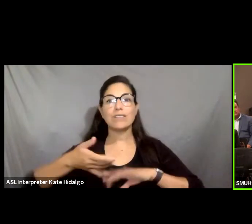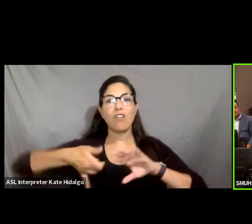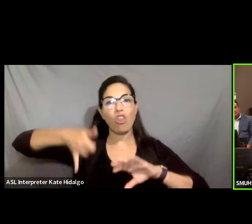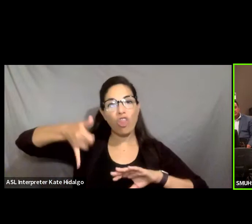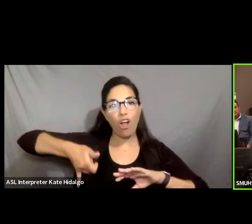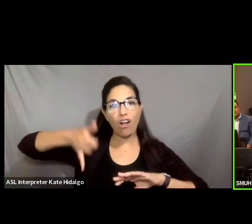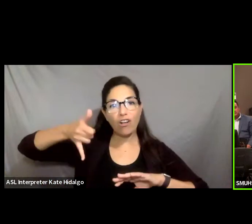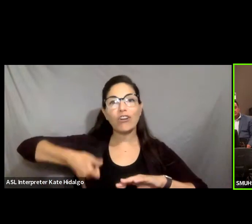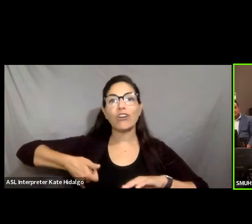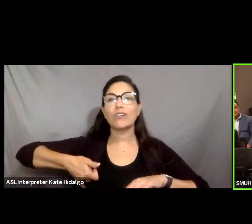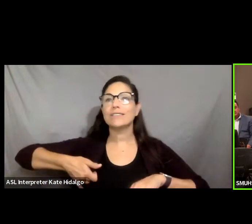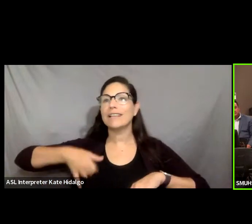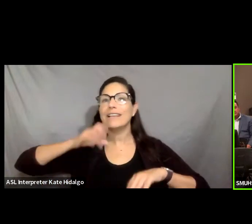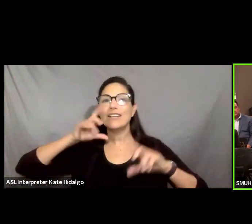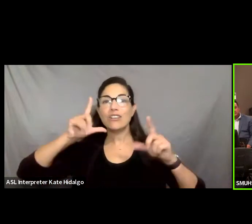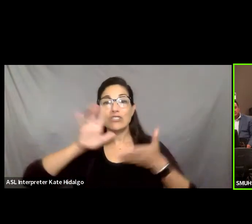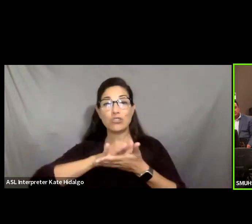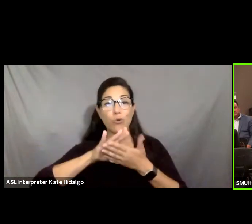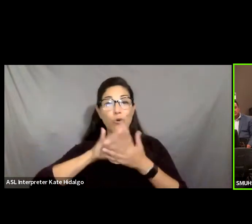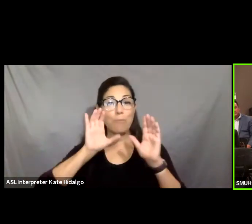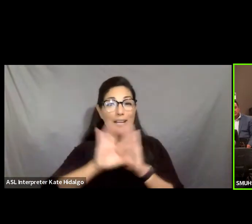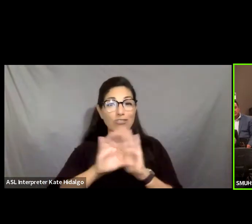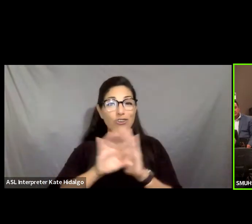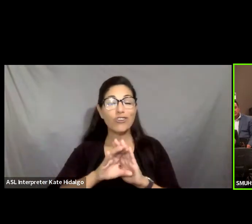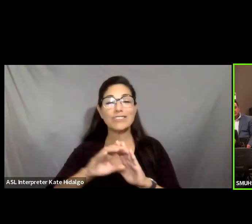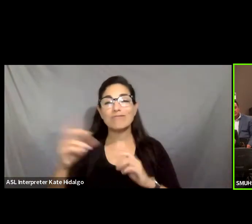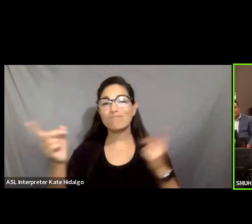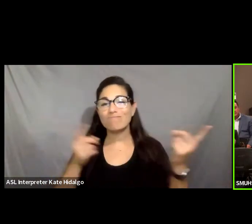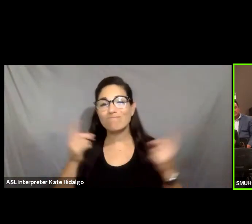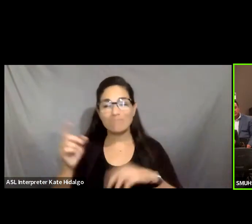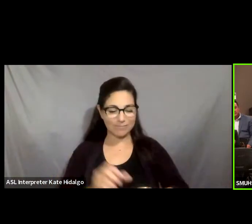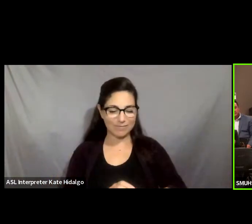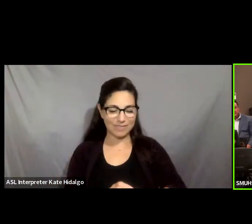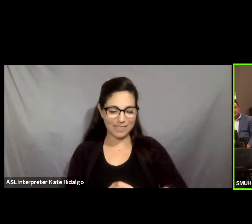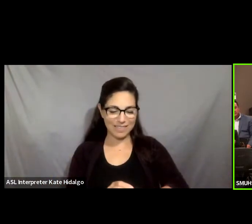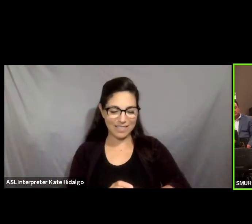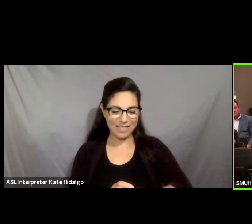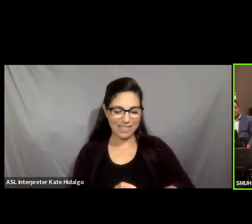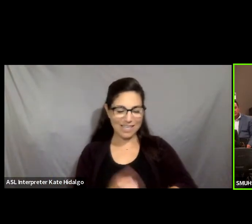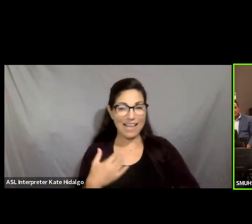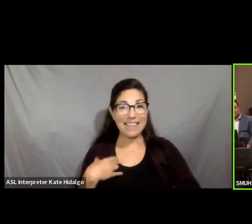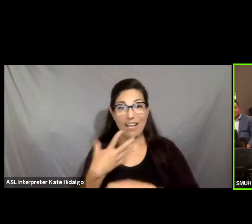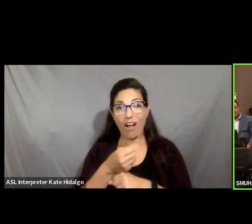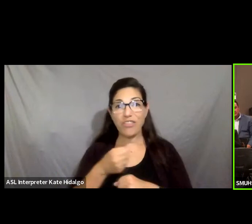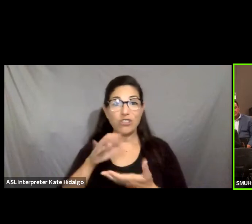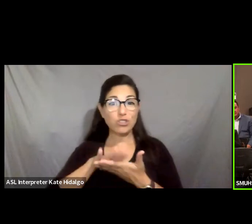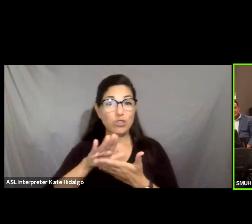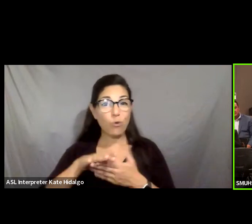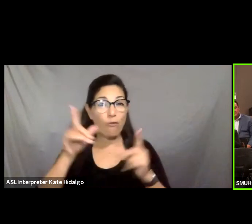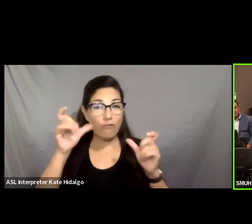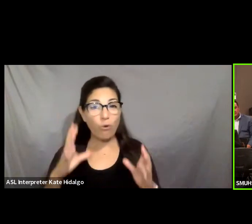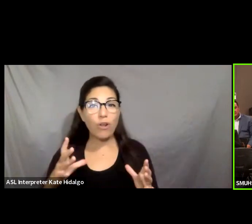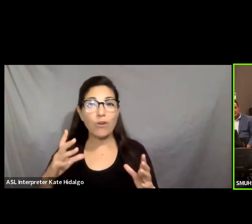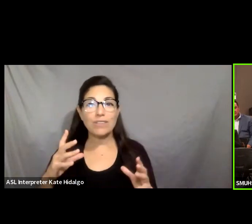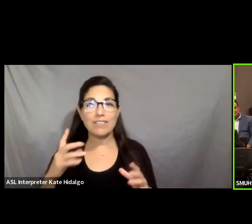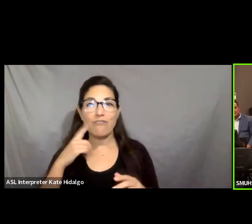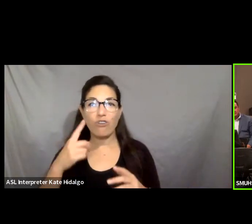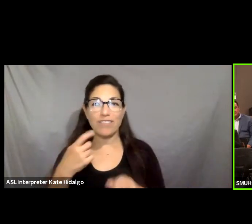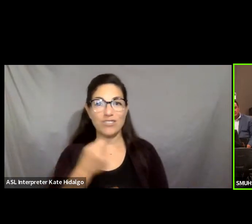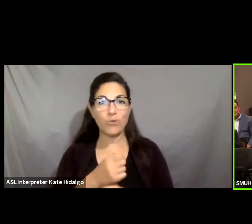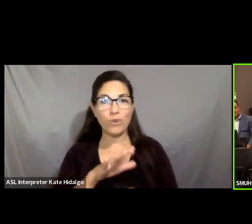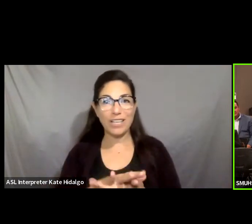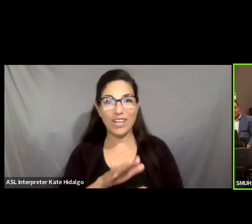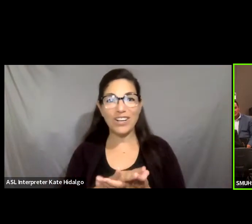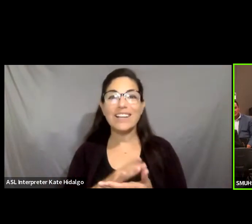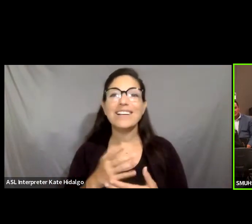school pictures. Superintendent Booker and Shar came by. They got their school photos taken for the school year too.